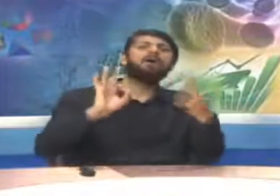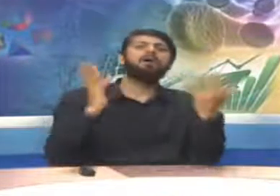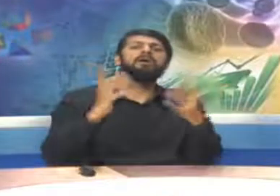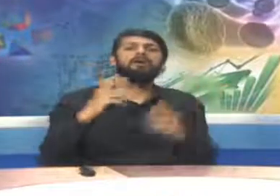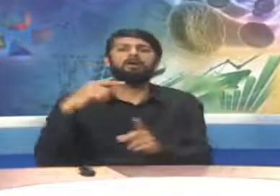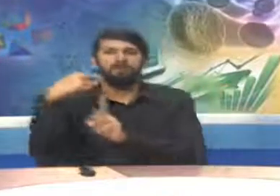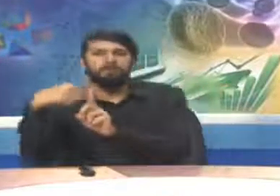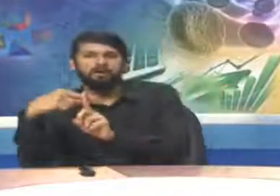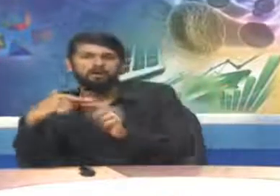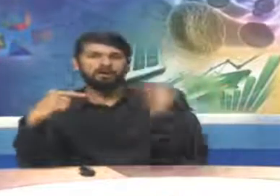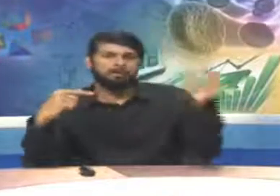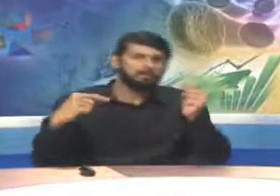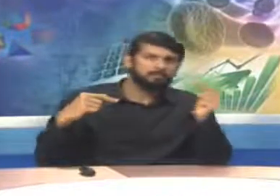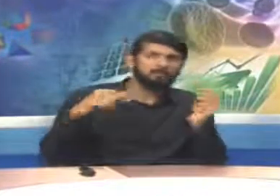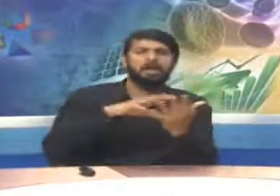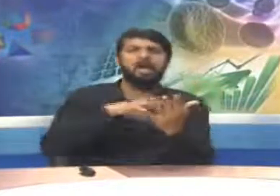Now we will discuss